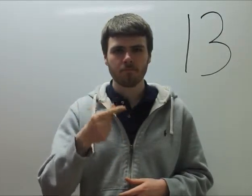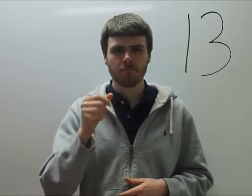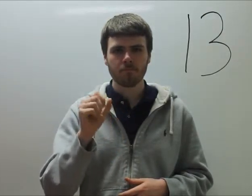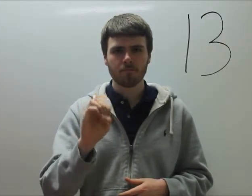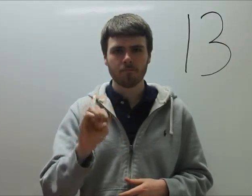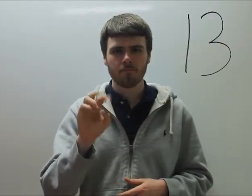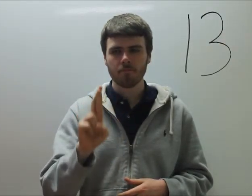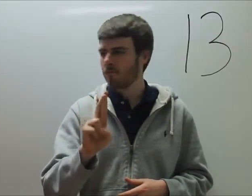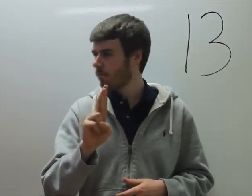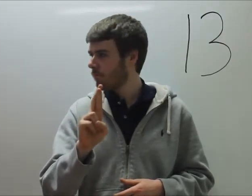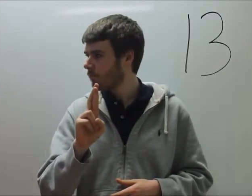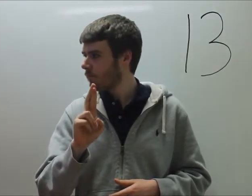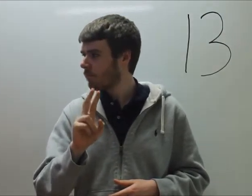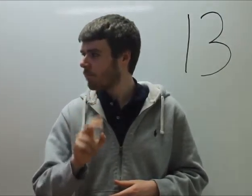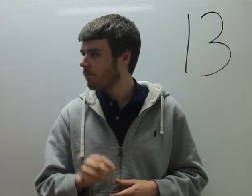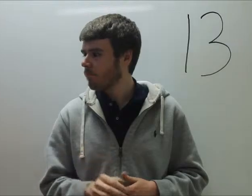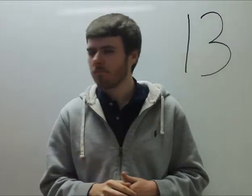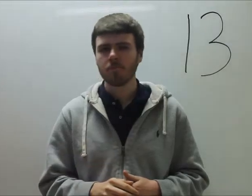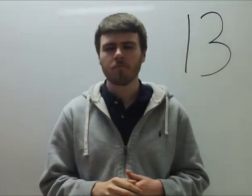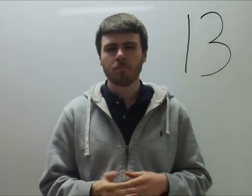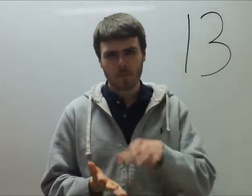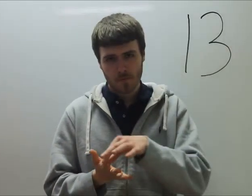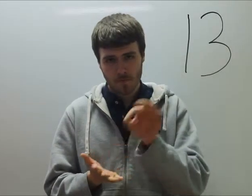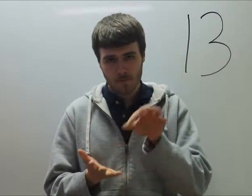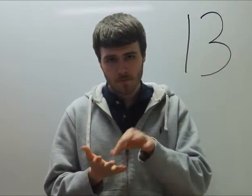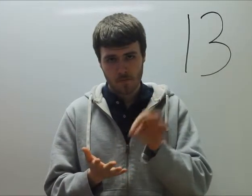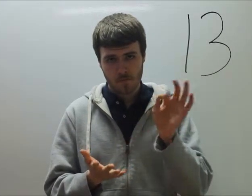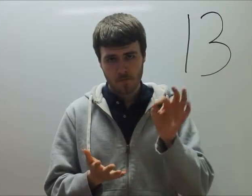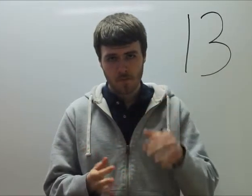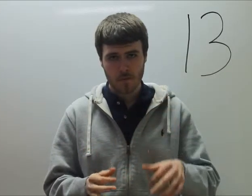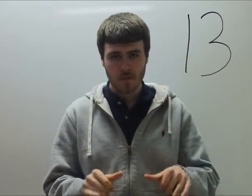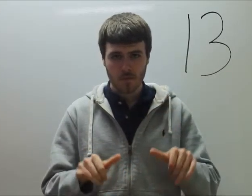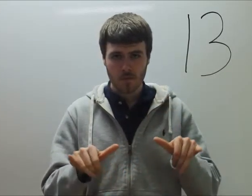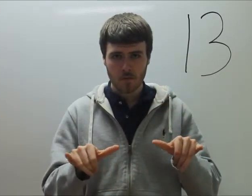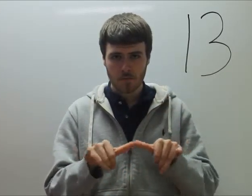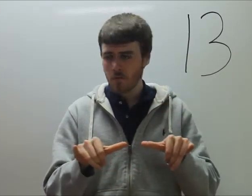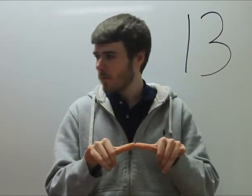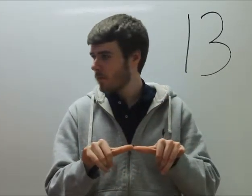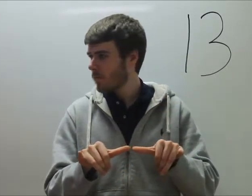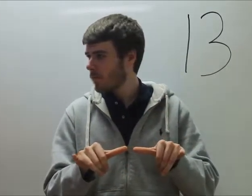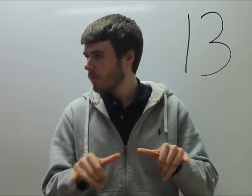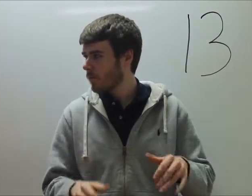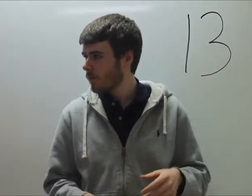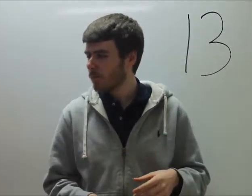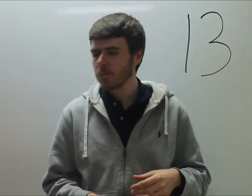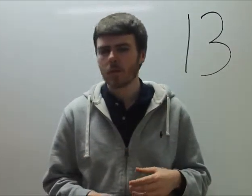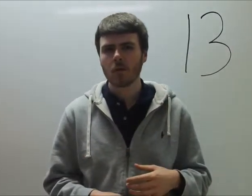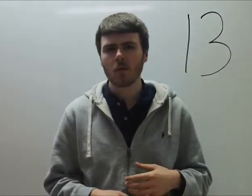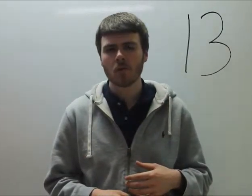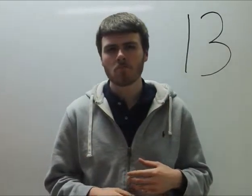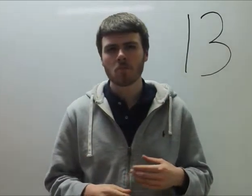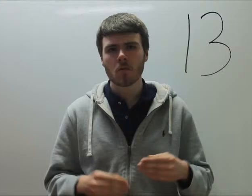The larger the sample size is,